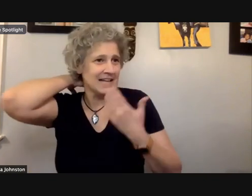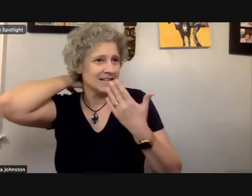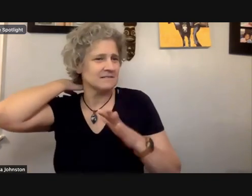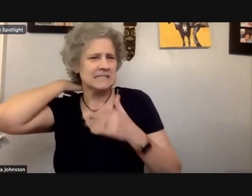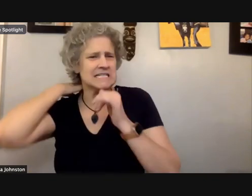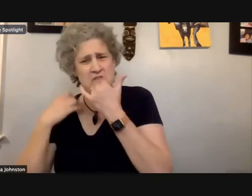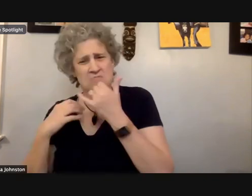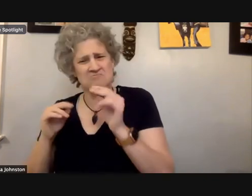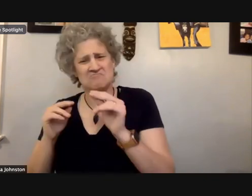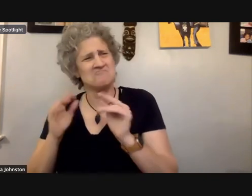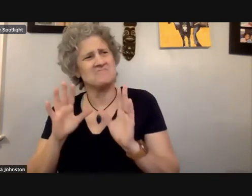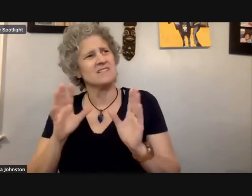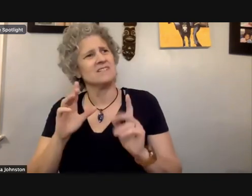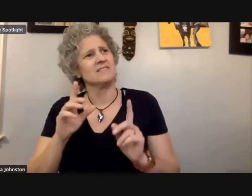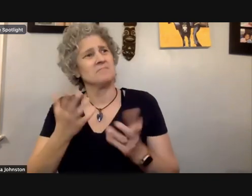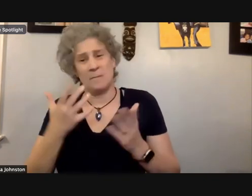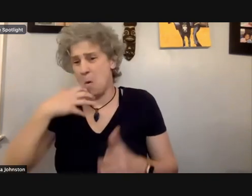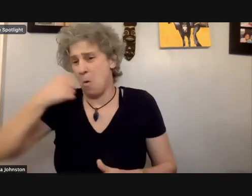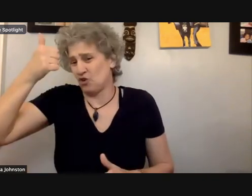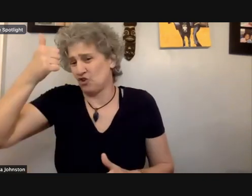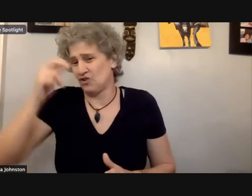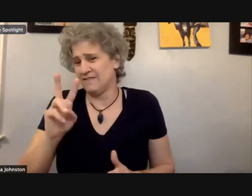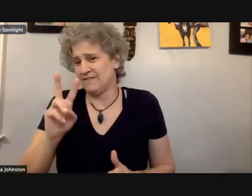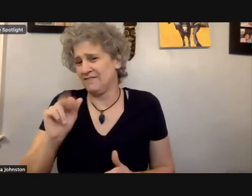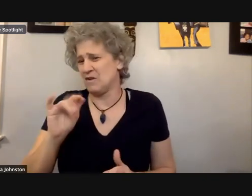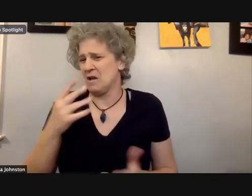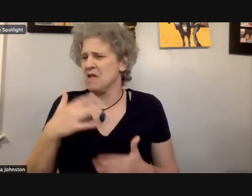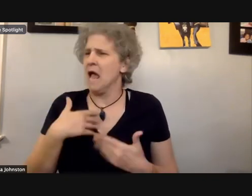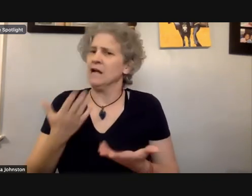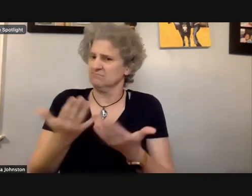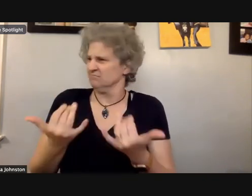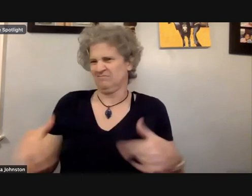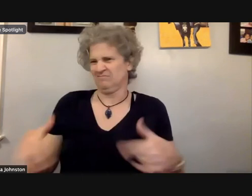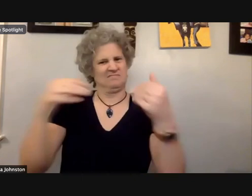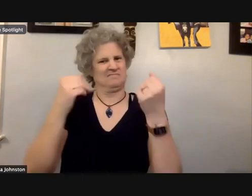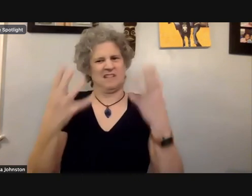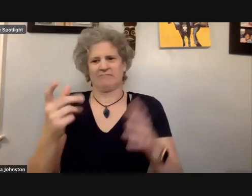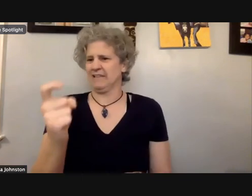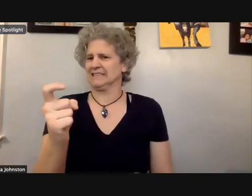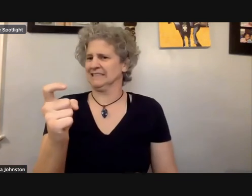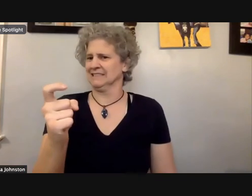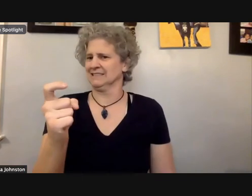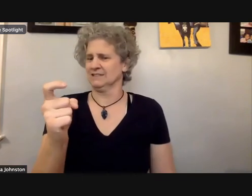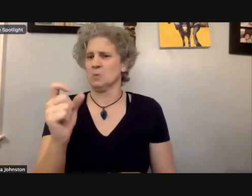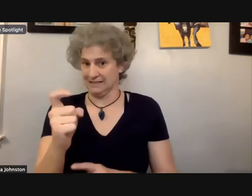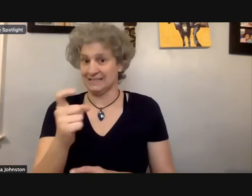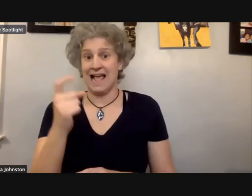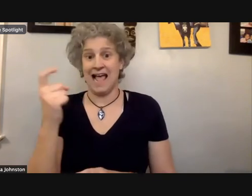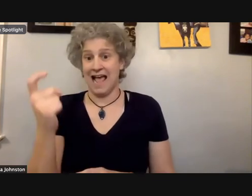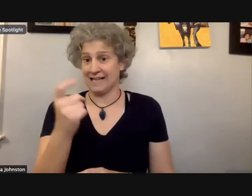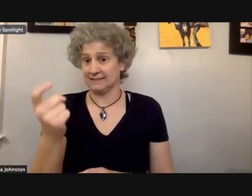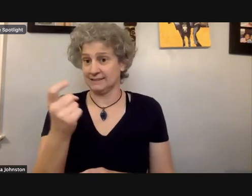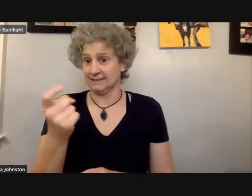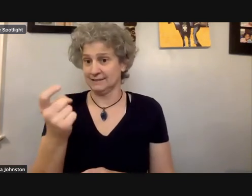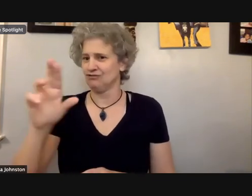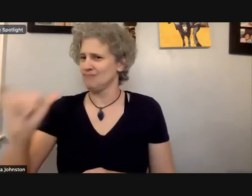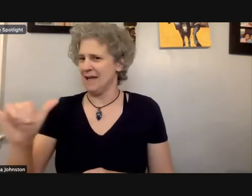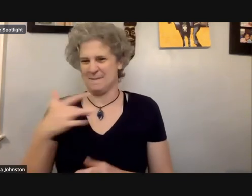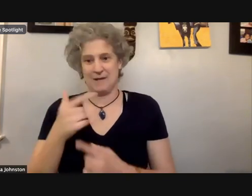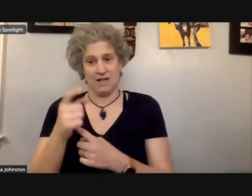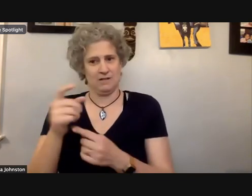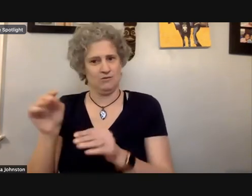overlook that. For some reason, X, the palm orientation is to the side. It is not facing forward. I see that pretty common.